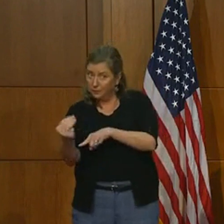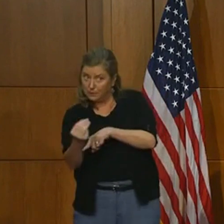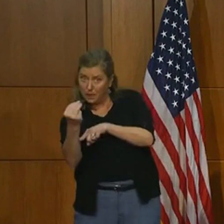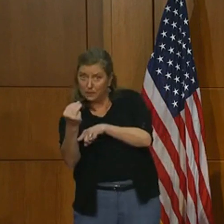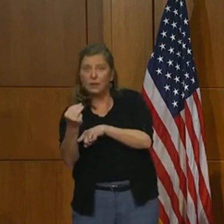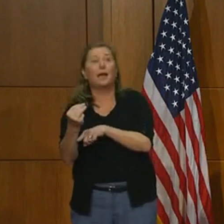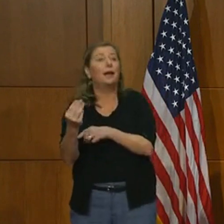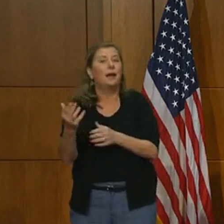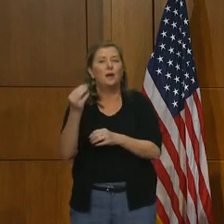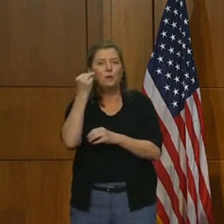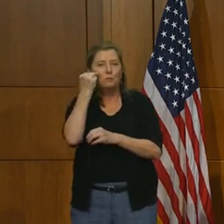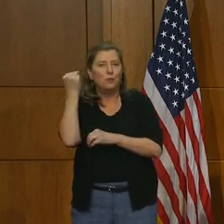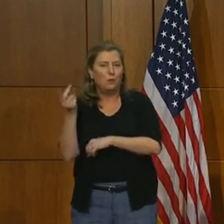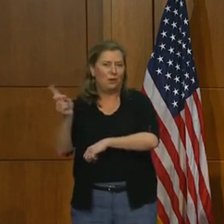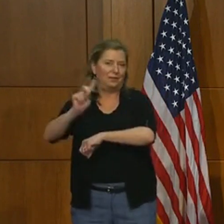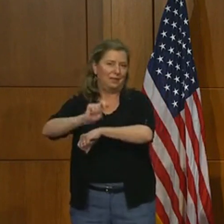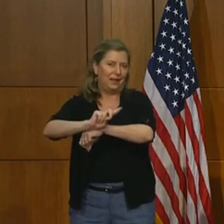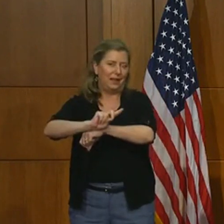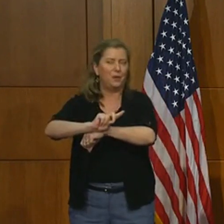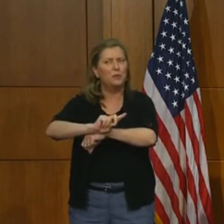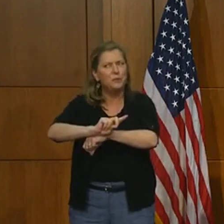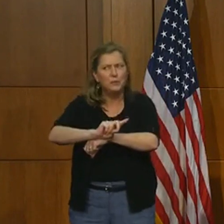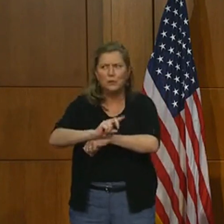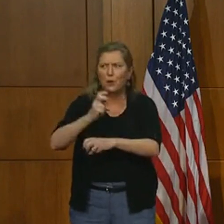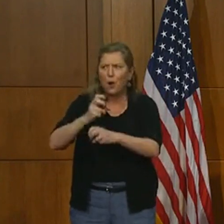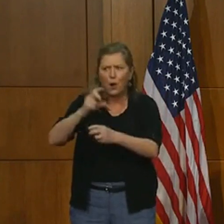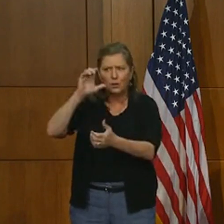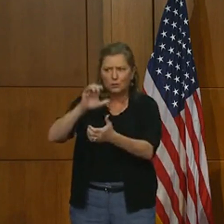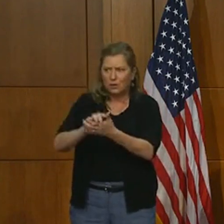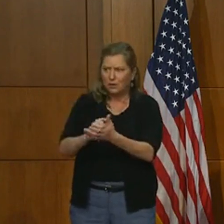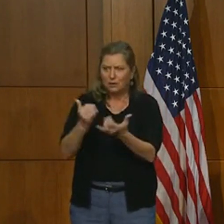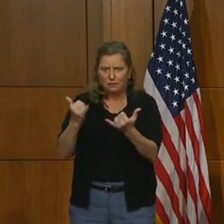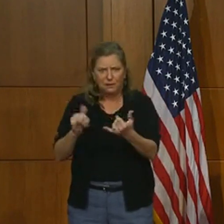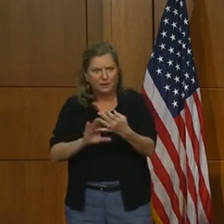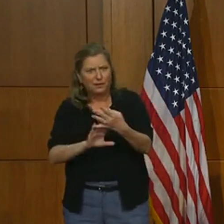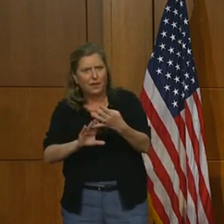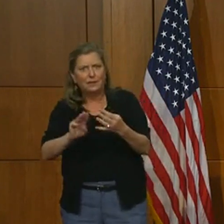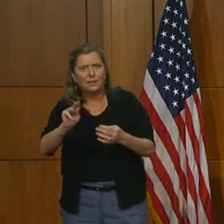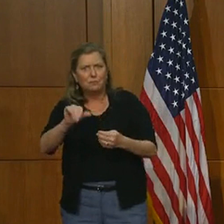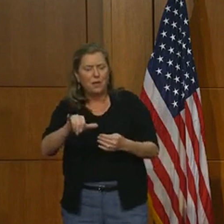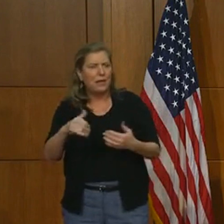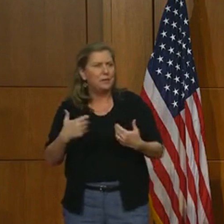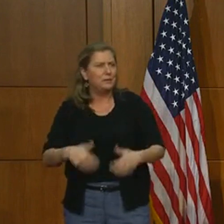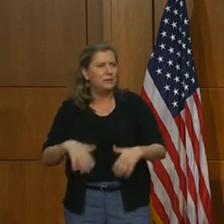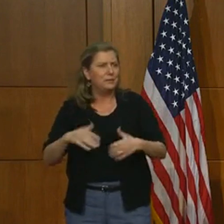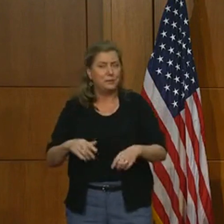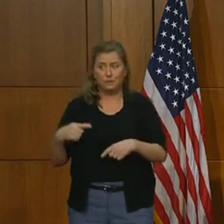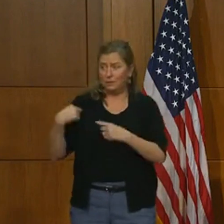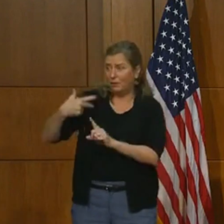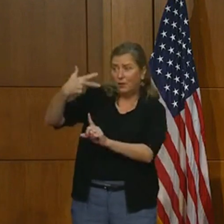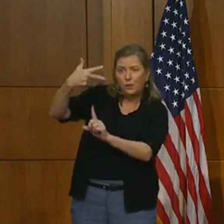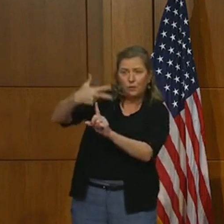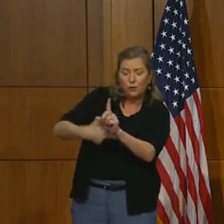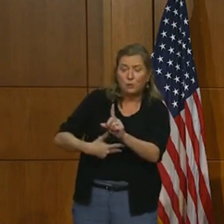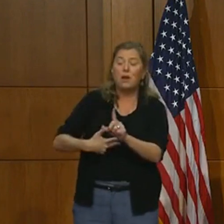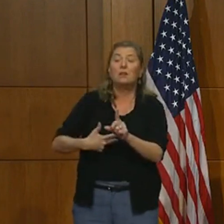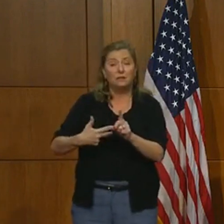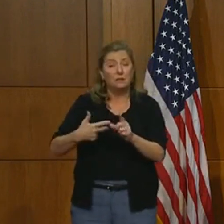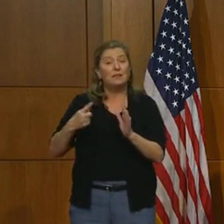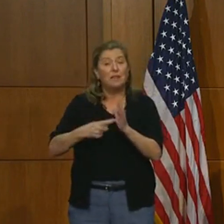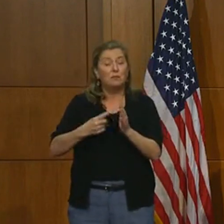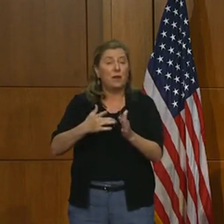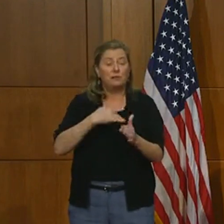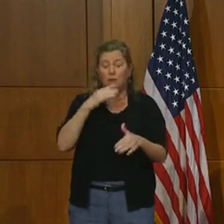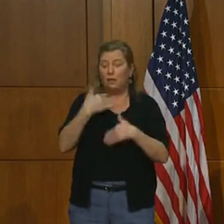be Memorial Day. It is hard to believe we are already at the end of May. These past 3 months have felt both